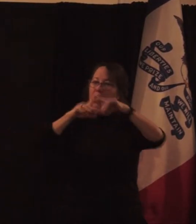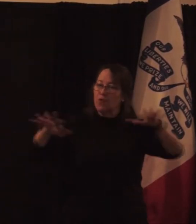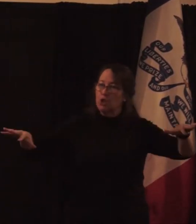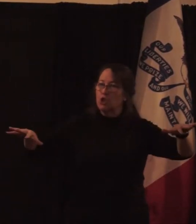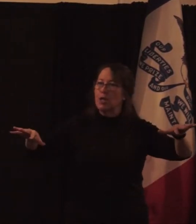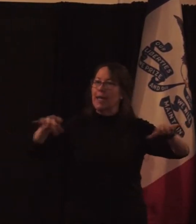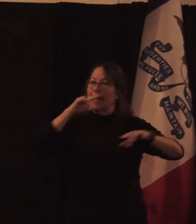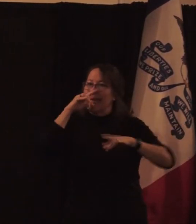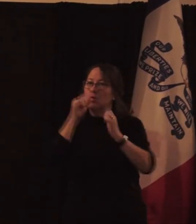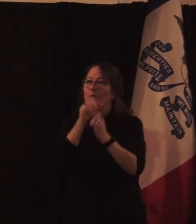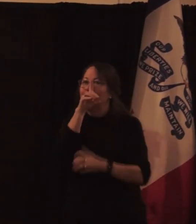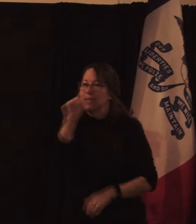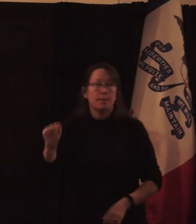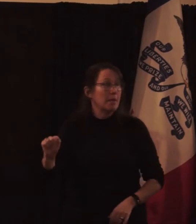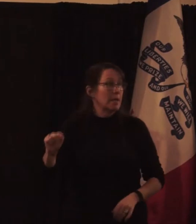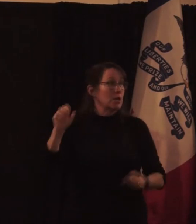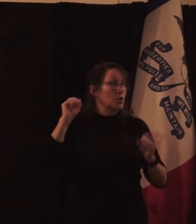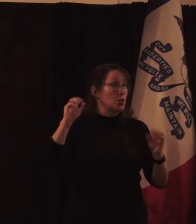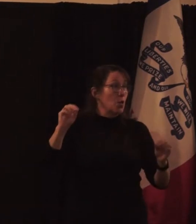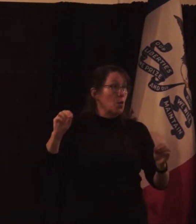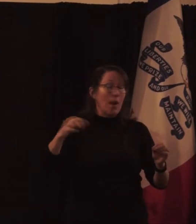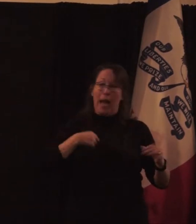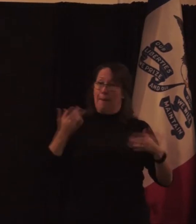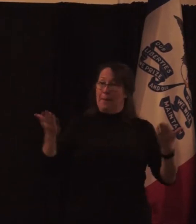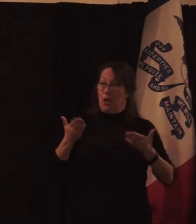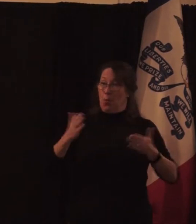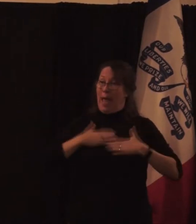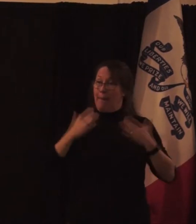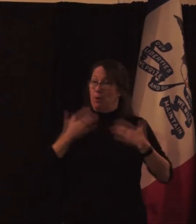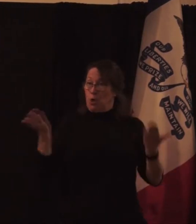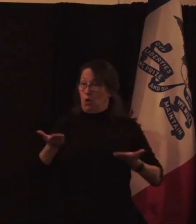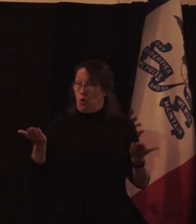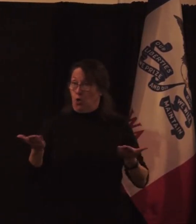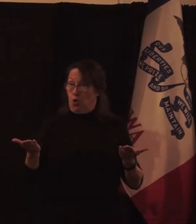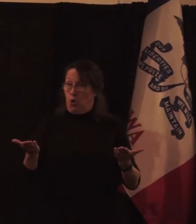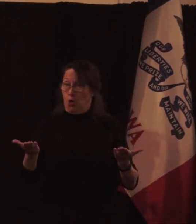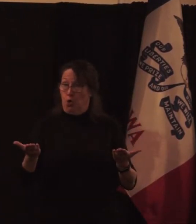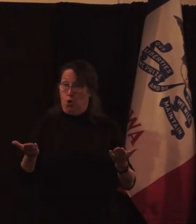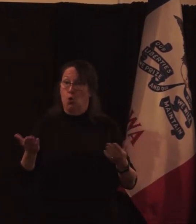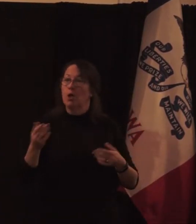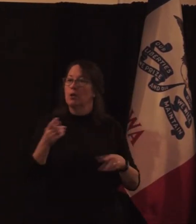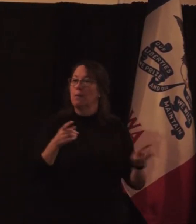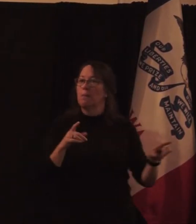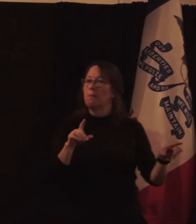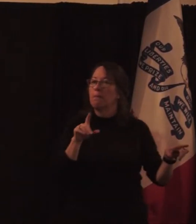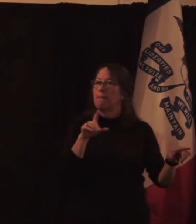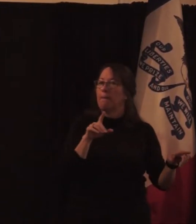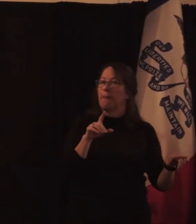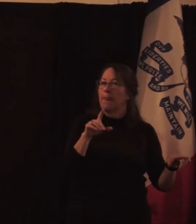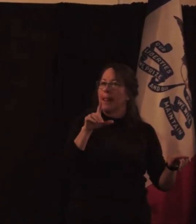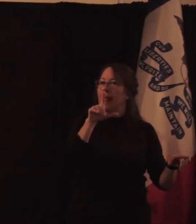Kids with disabilities. So I'm here and glad to be here. Ah, good for you.